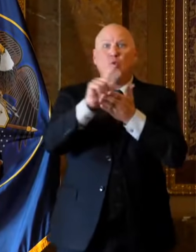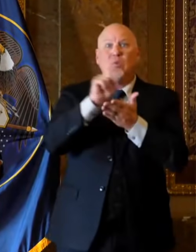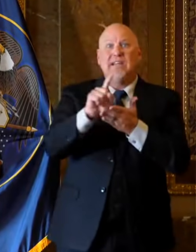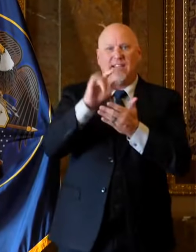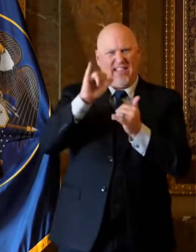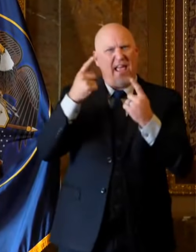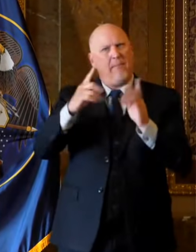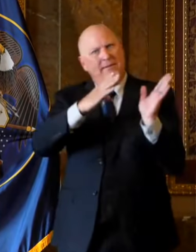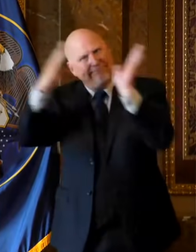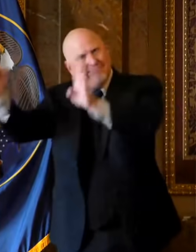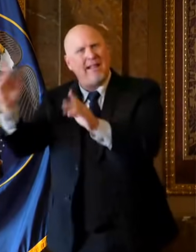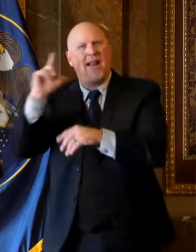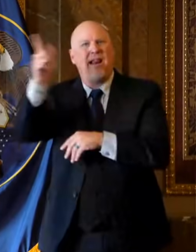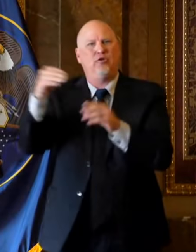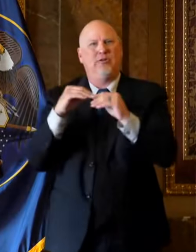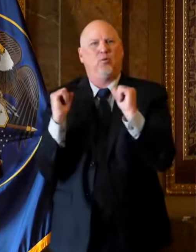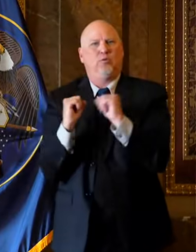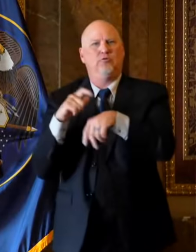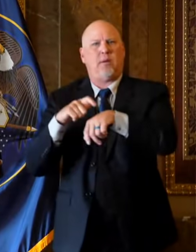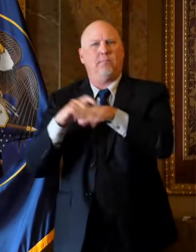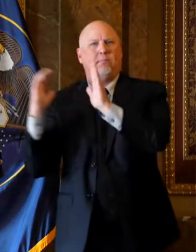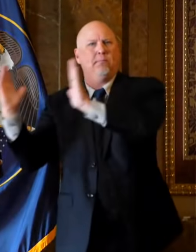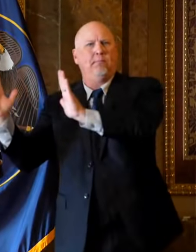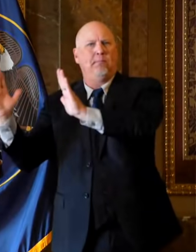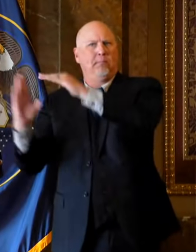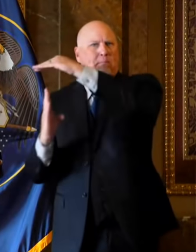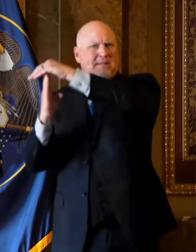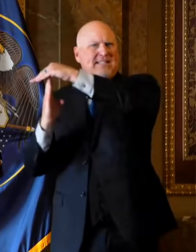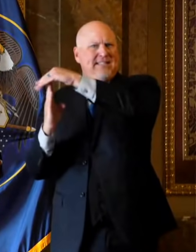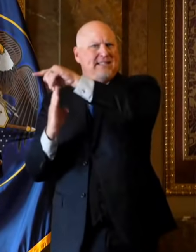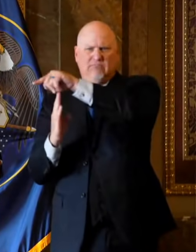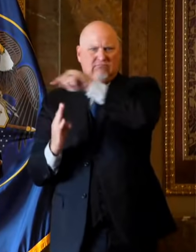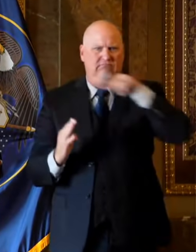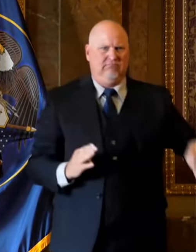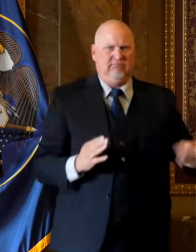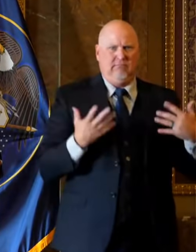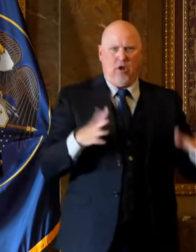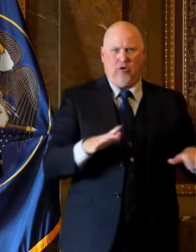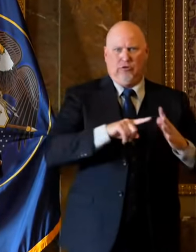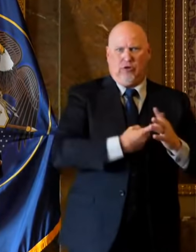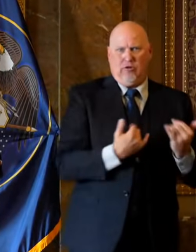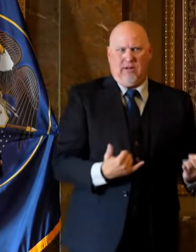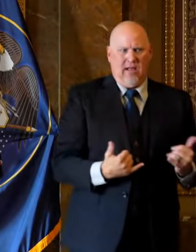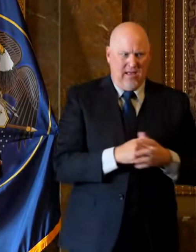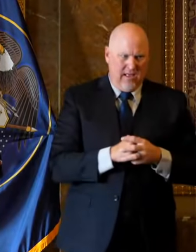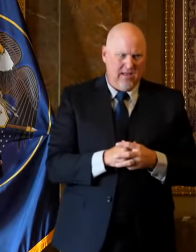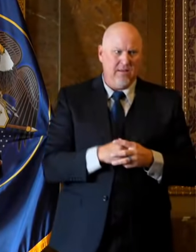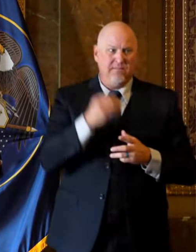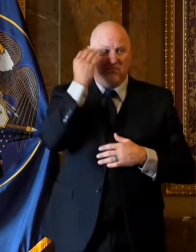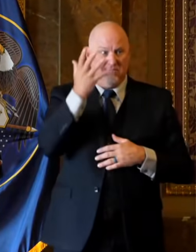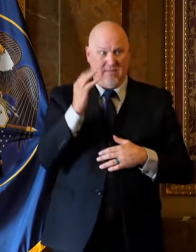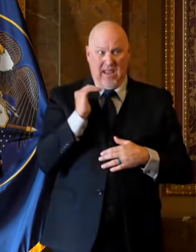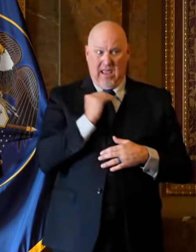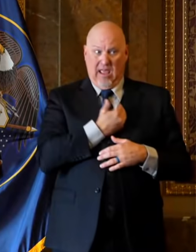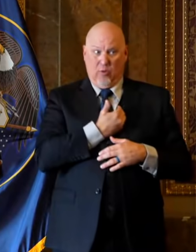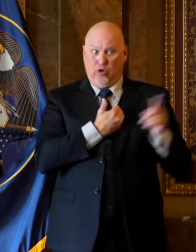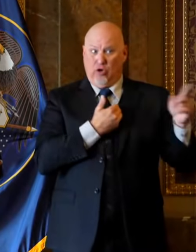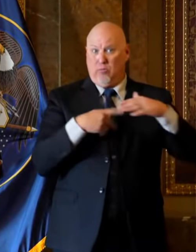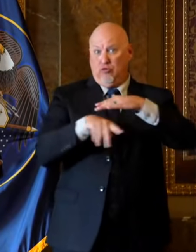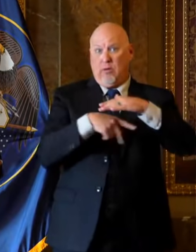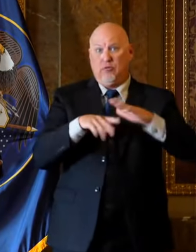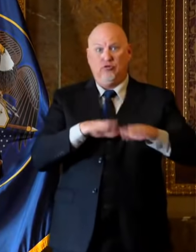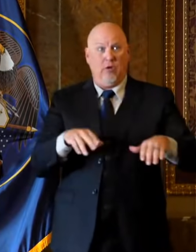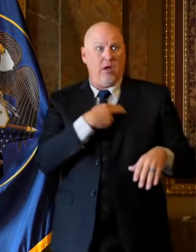has been at or near full capacity. Due to a recent flooding on August 1st, as well as